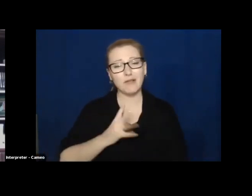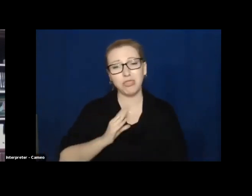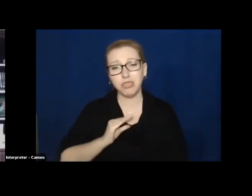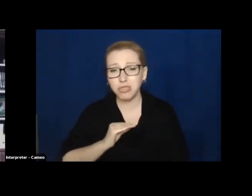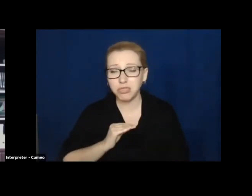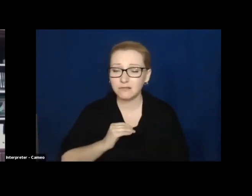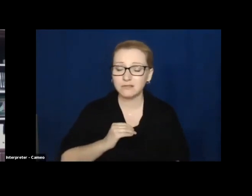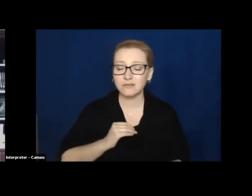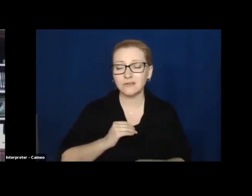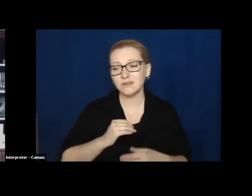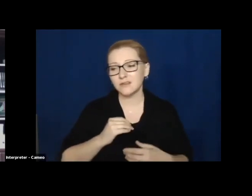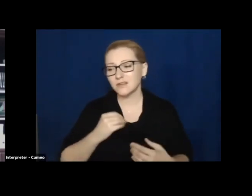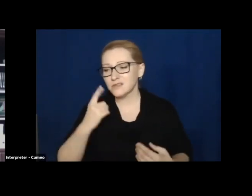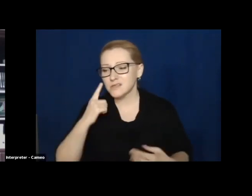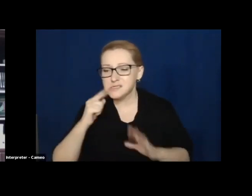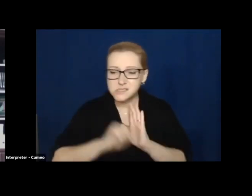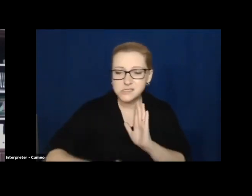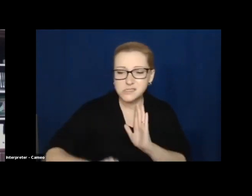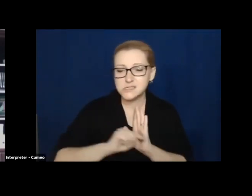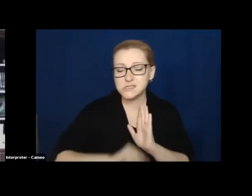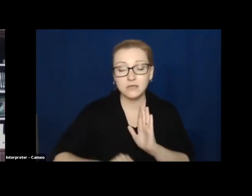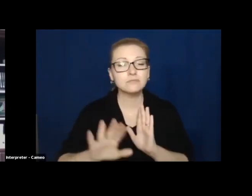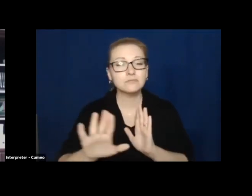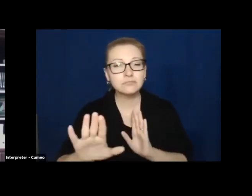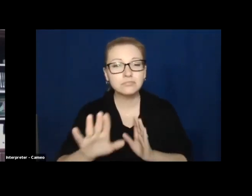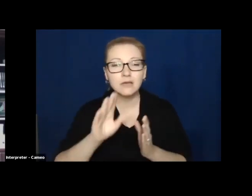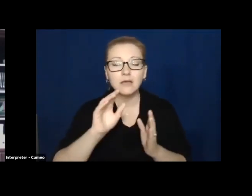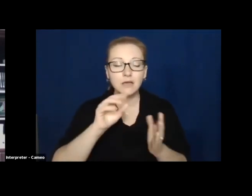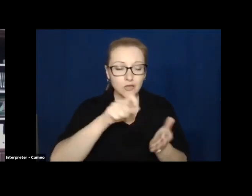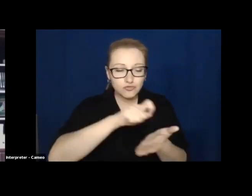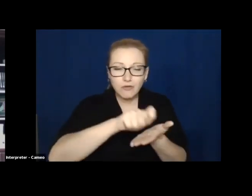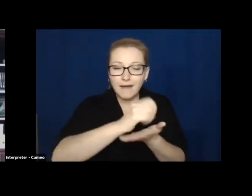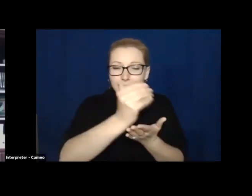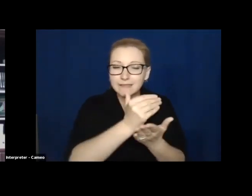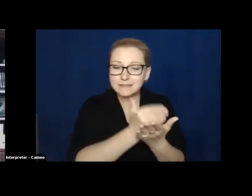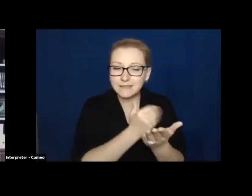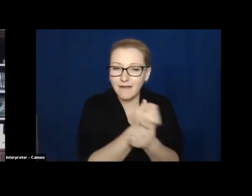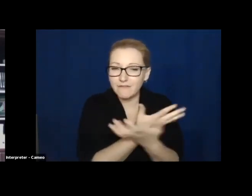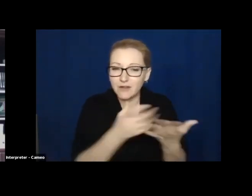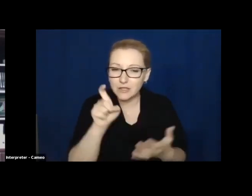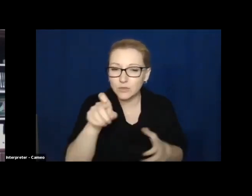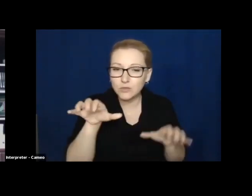things that you have to do and take a deep breath.